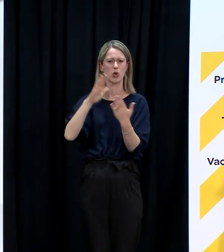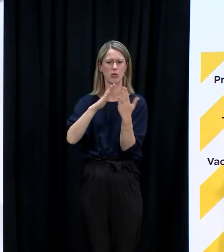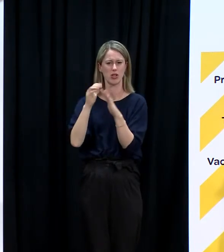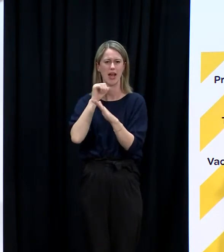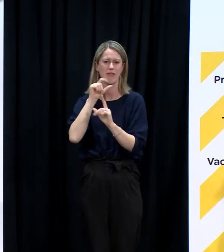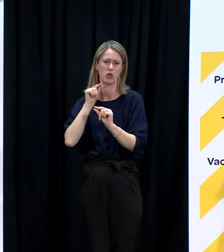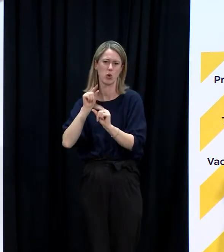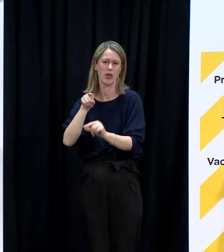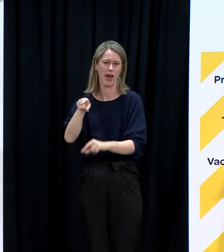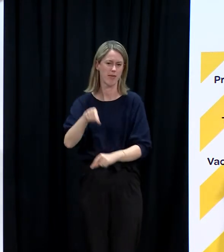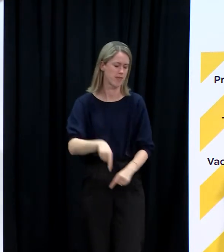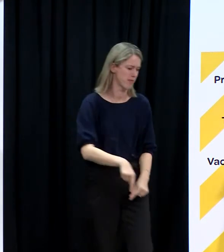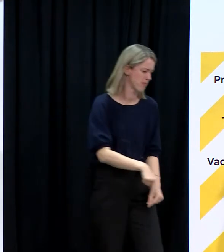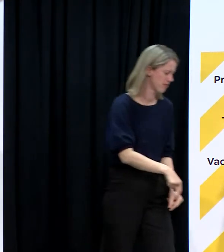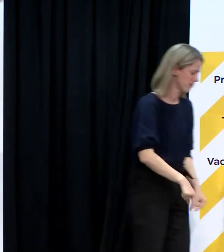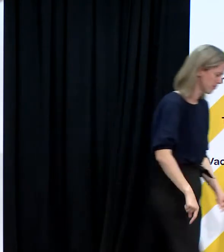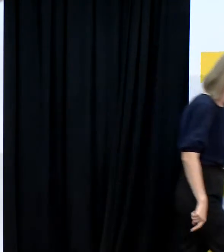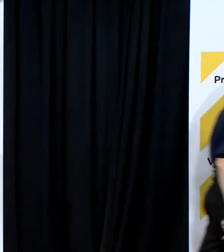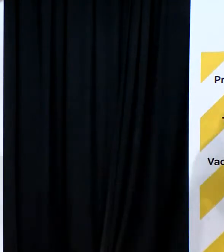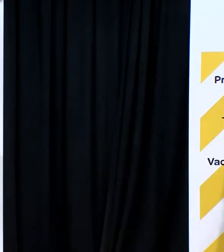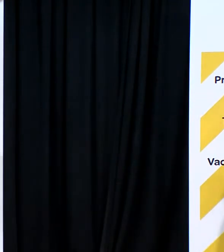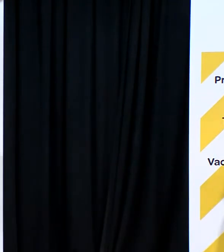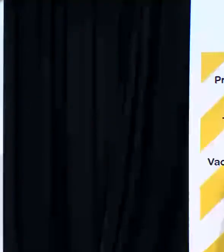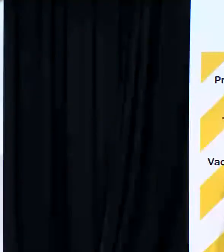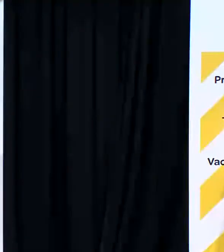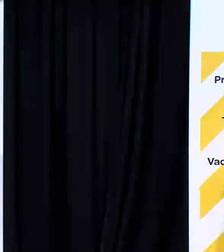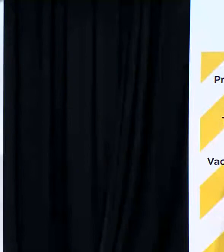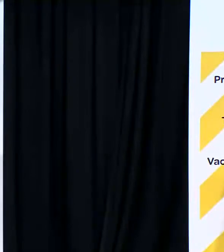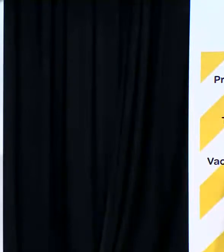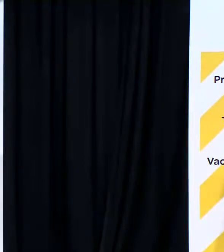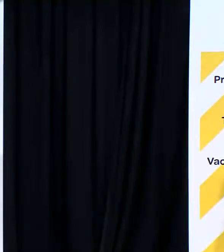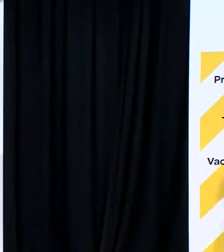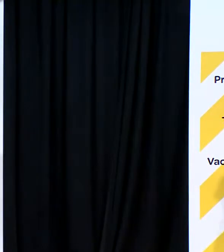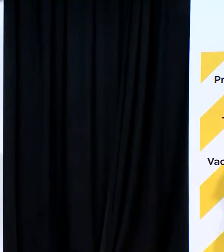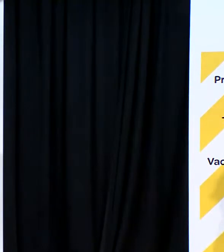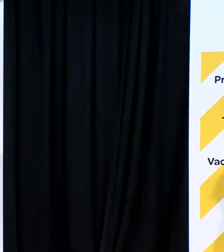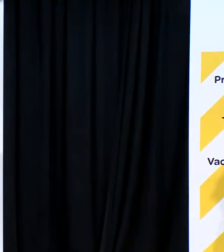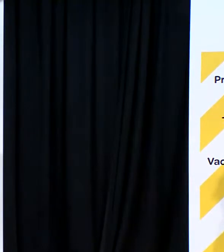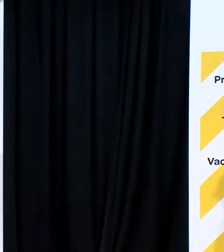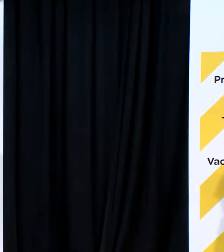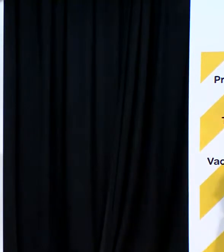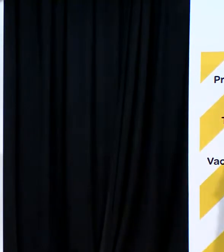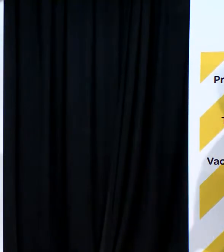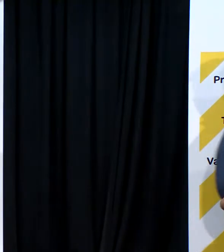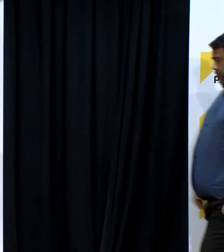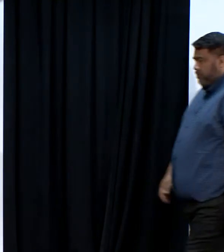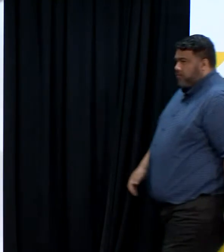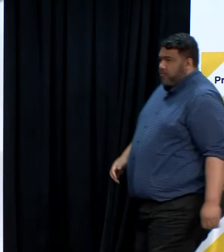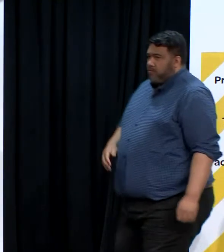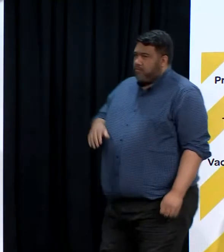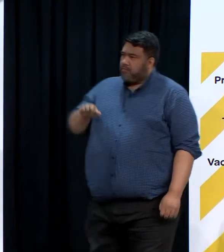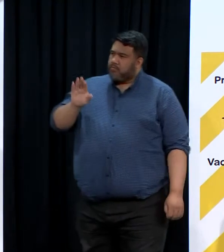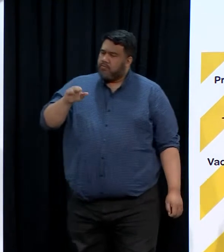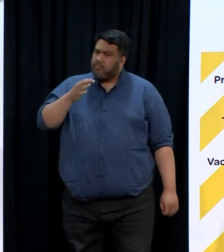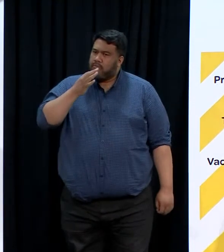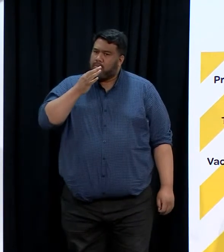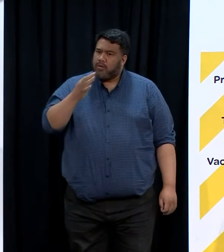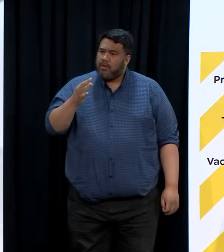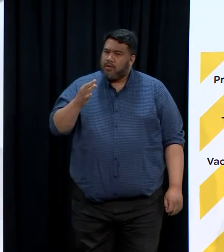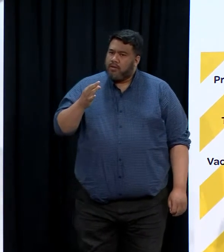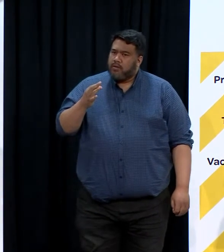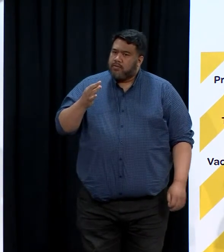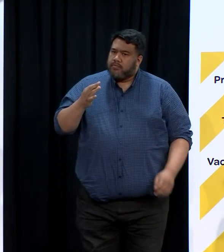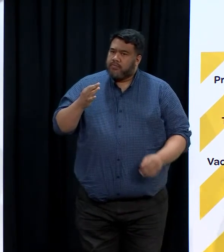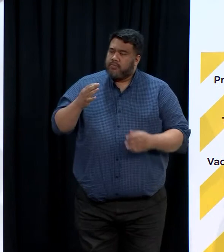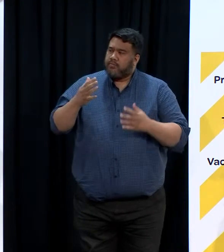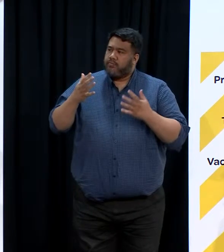do that. So given the it's a concentration of unvaccinated people, why are you reluctant around on